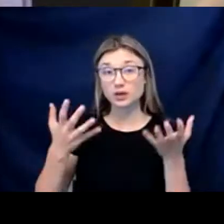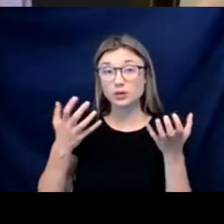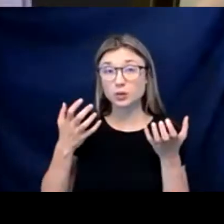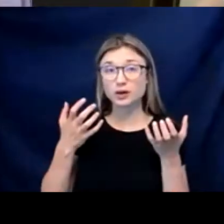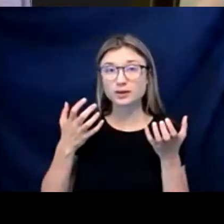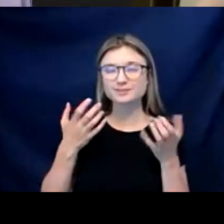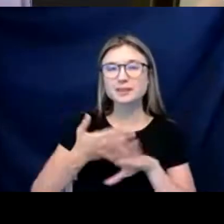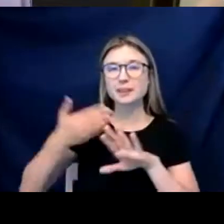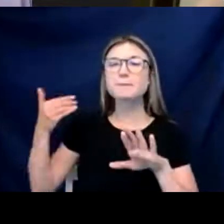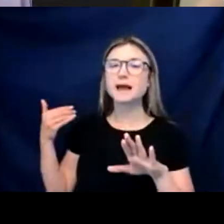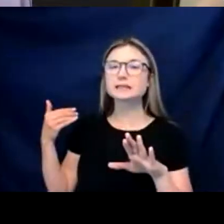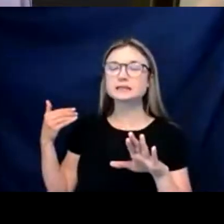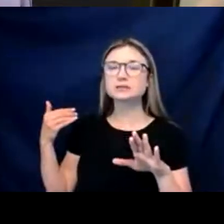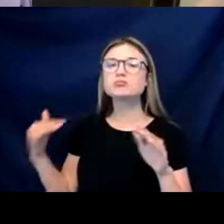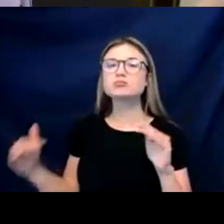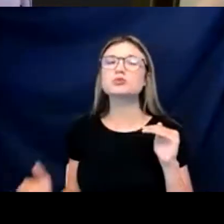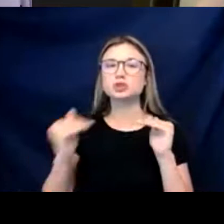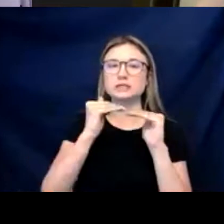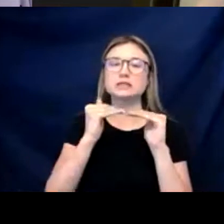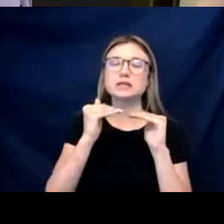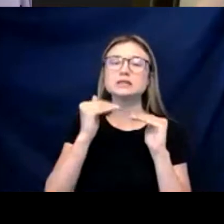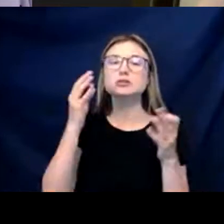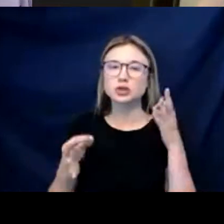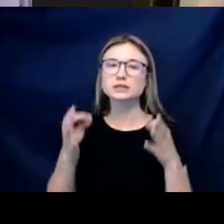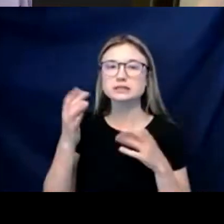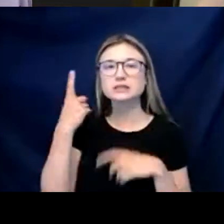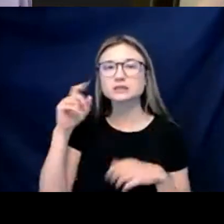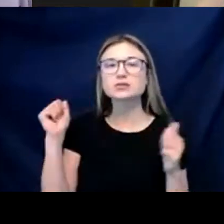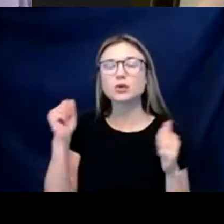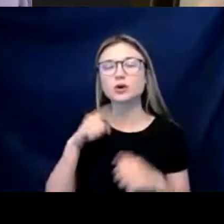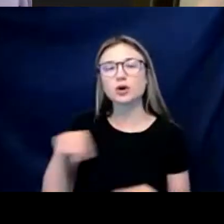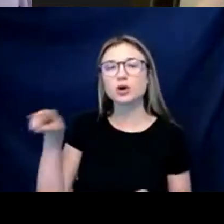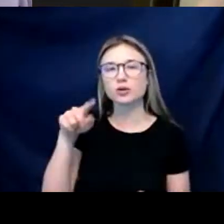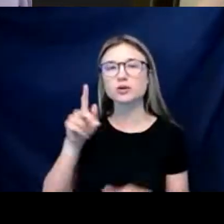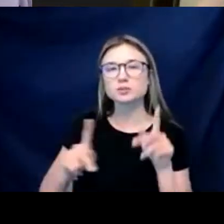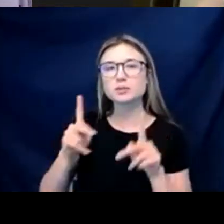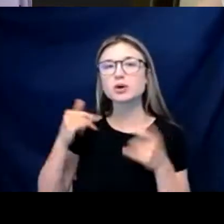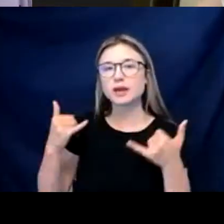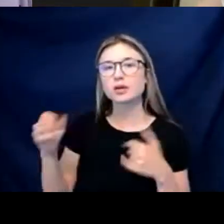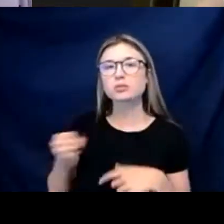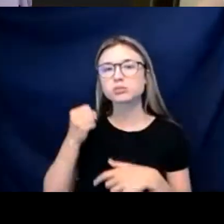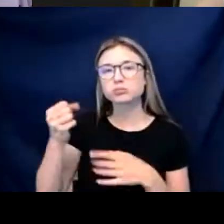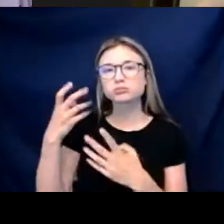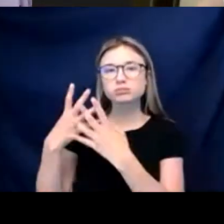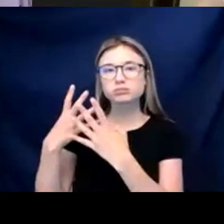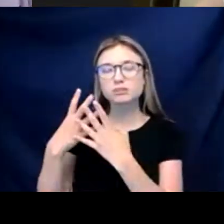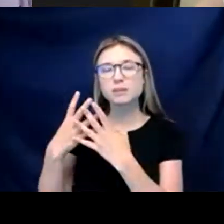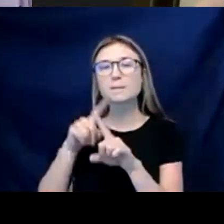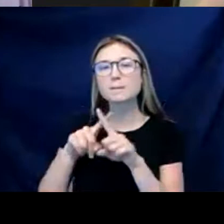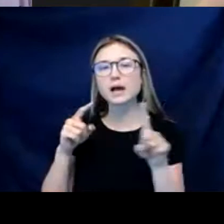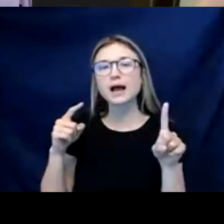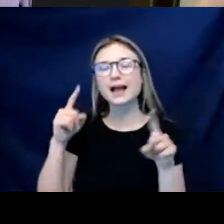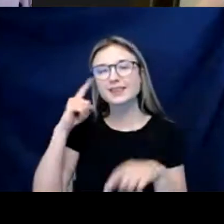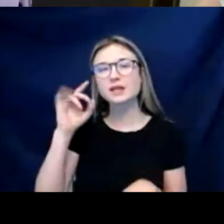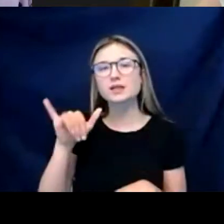sorry, that's my phone. It consistently rings. Restorative justice for those that are incarcerated. But I do think that that is something